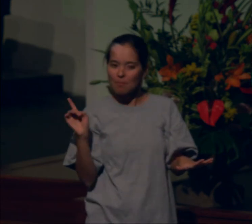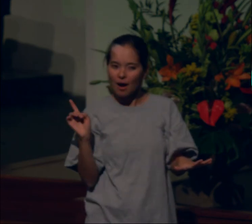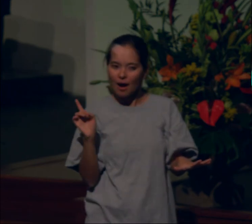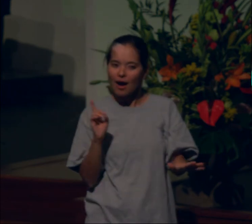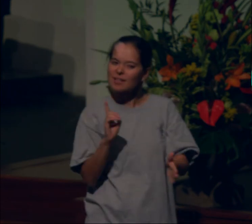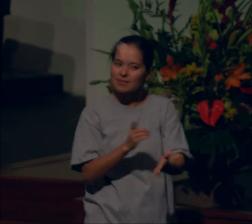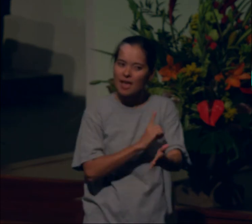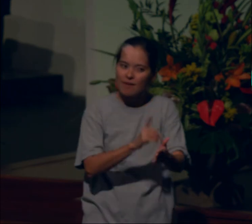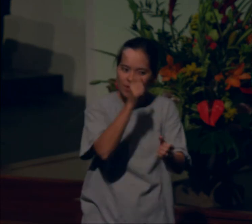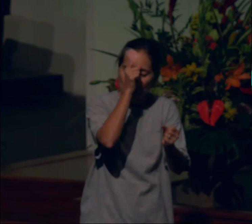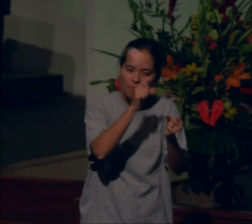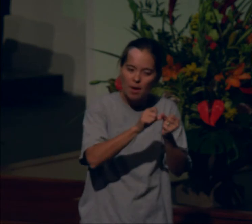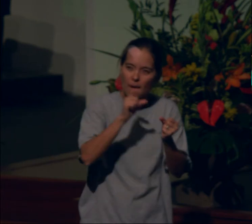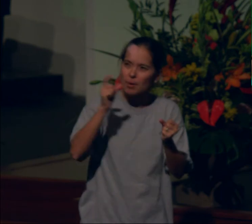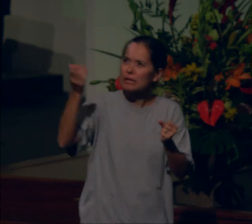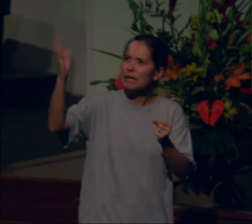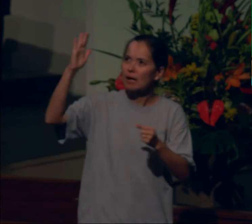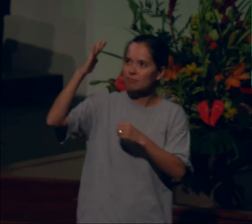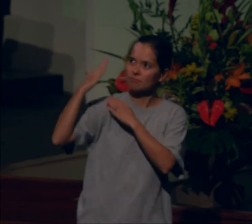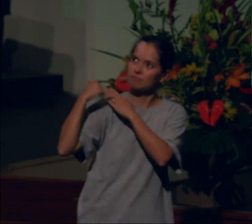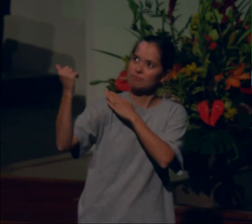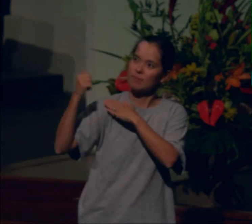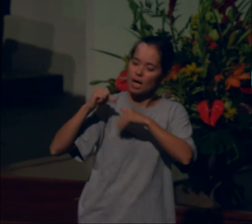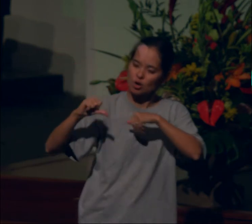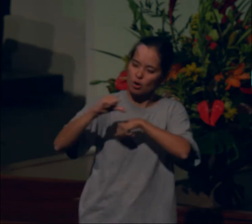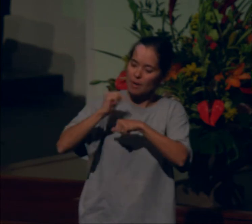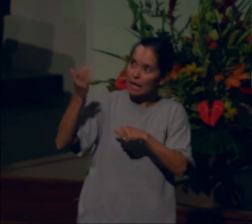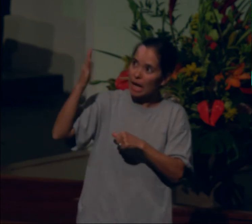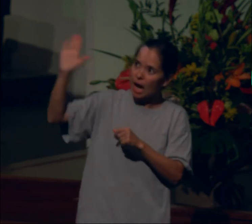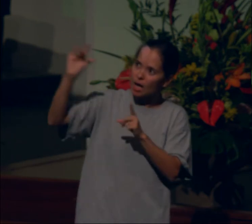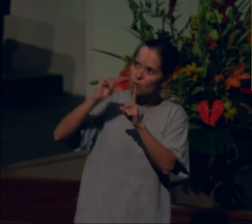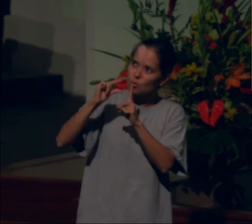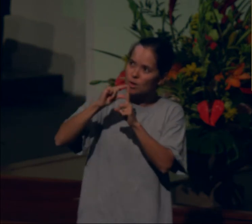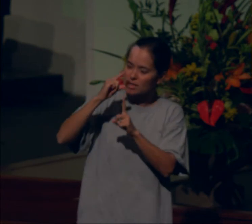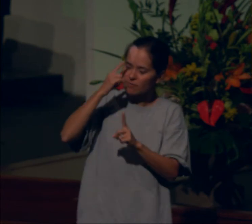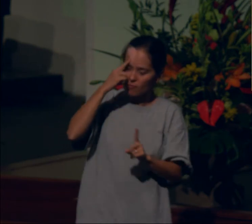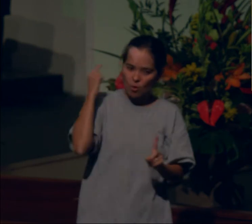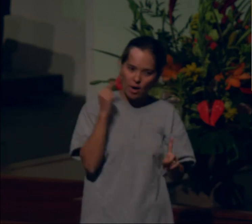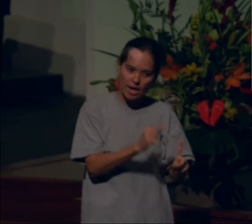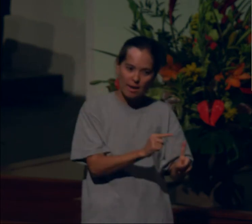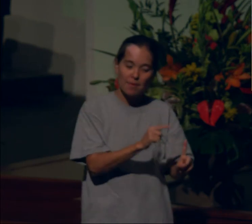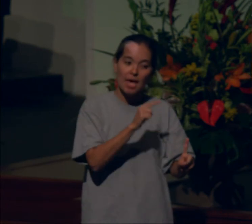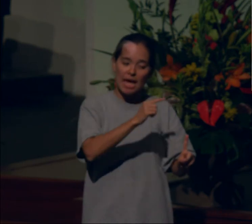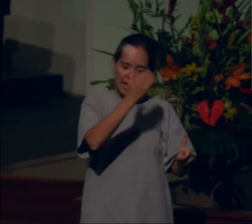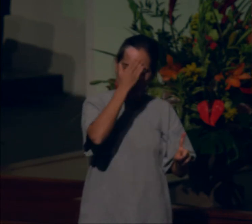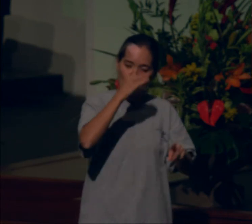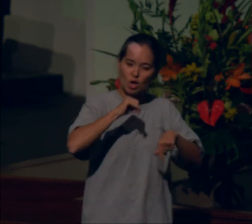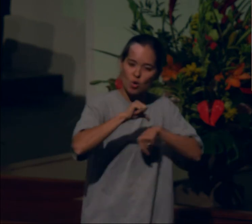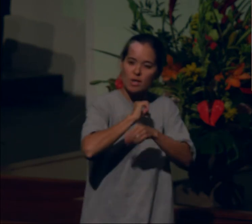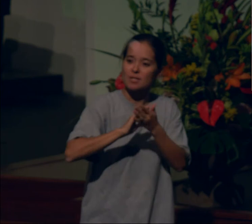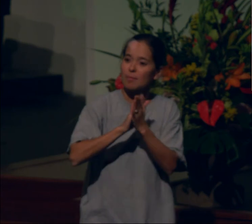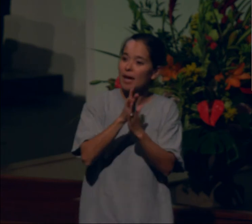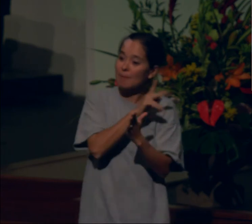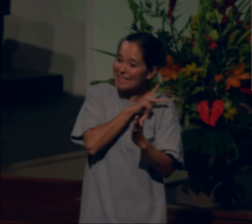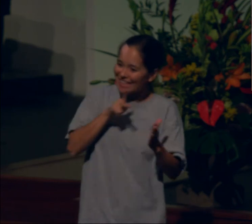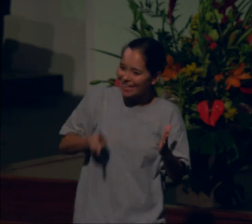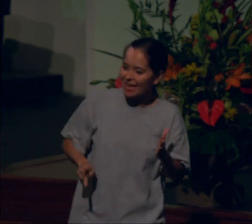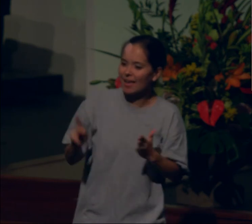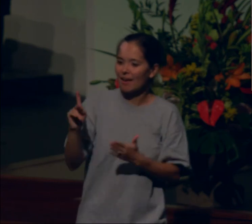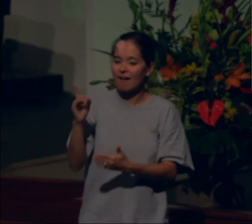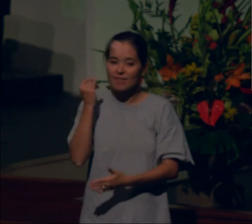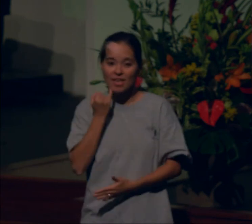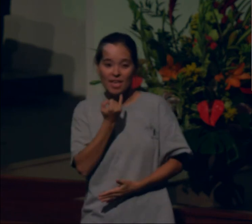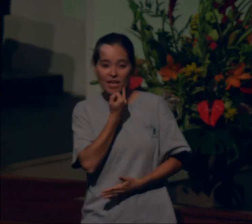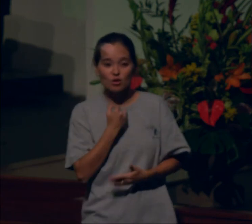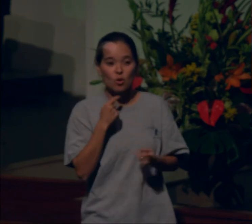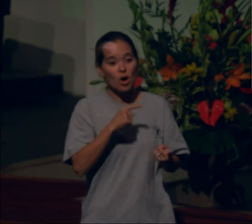David remembered that there was an anointing on him, that there was a word of God that had been spoken over him. He was anointed to be the king over Israel,